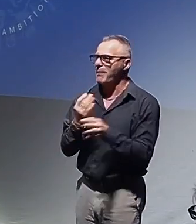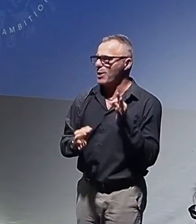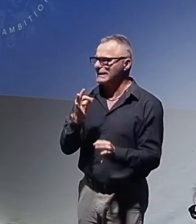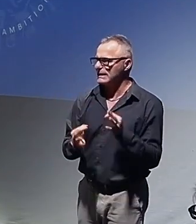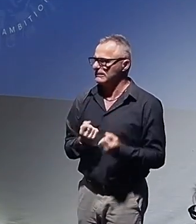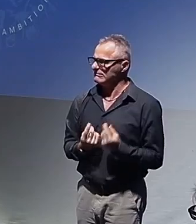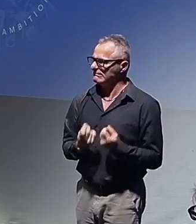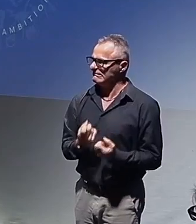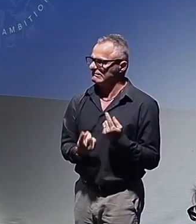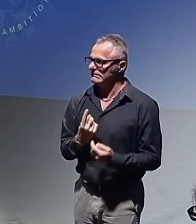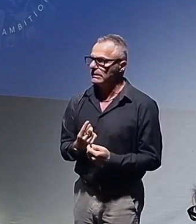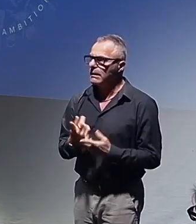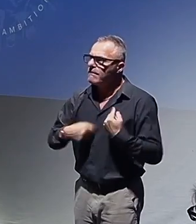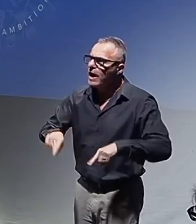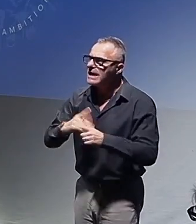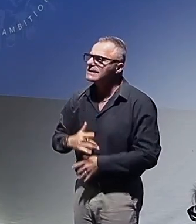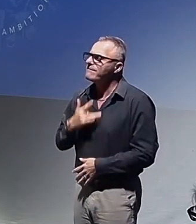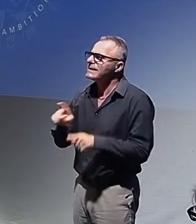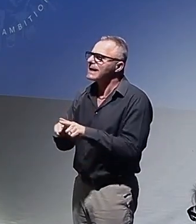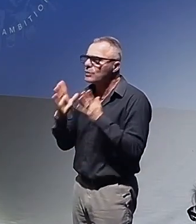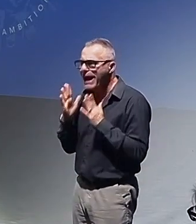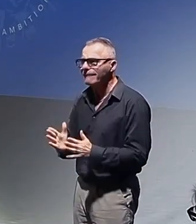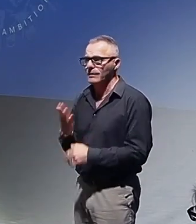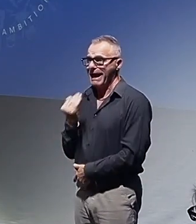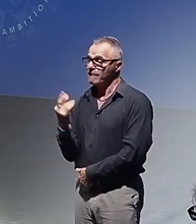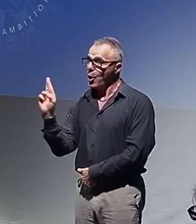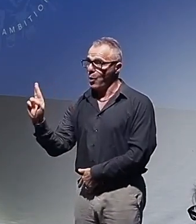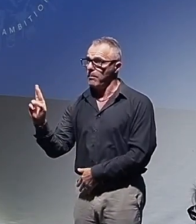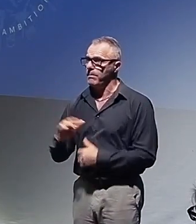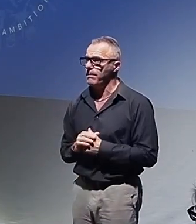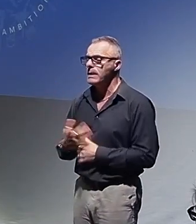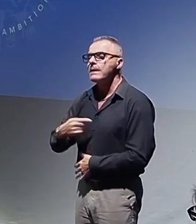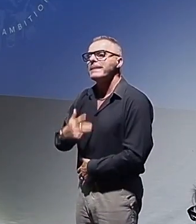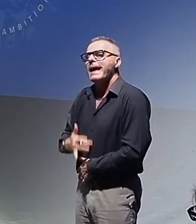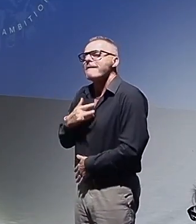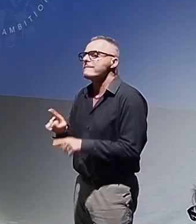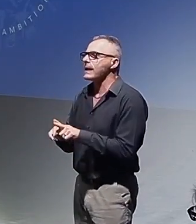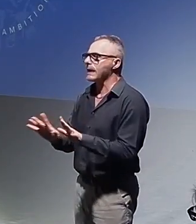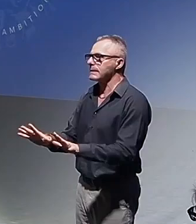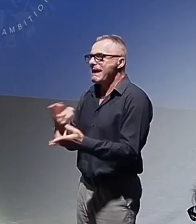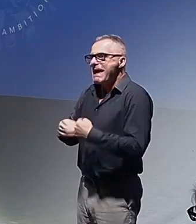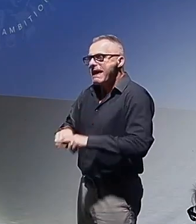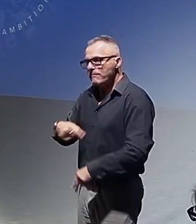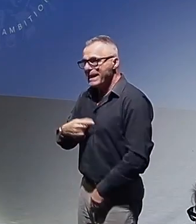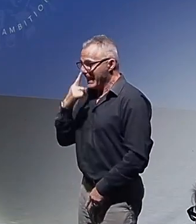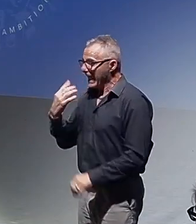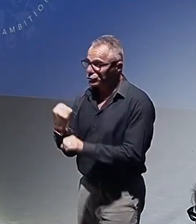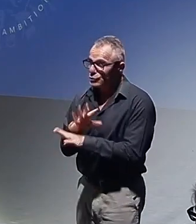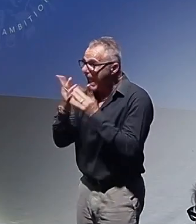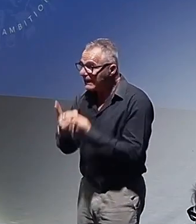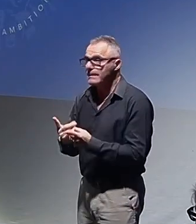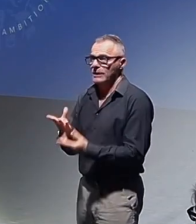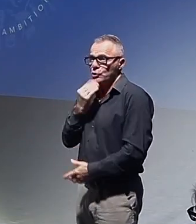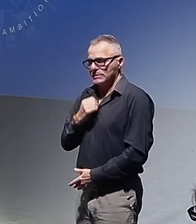for us, it feels like you've got to have hope. And I feel like if I can do anything with my